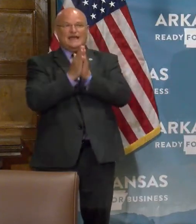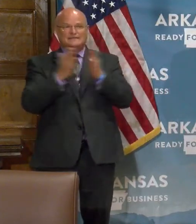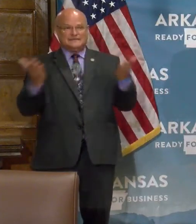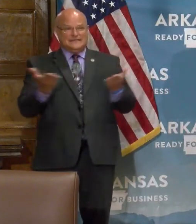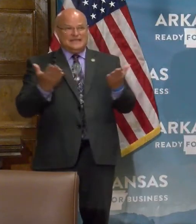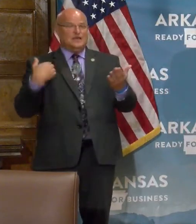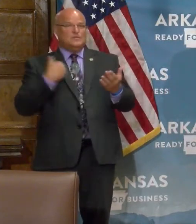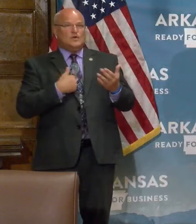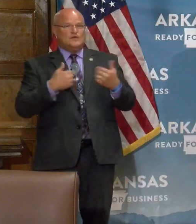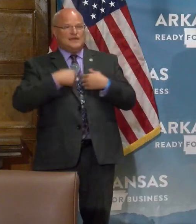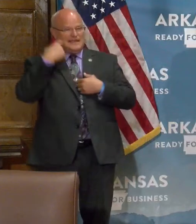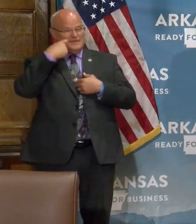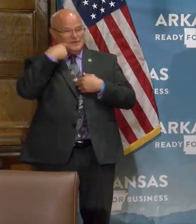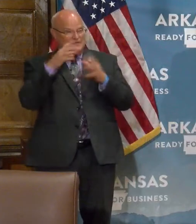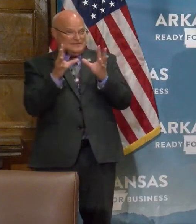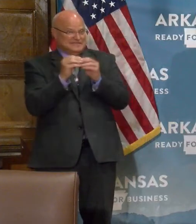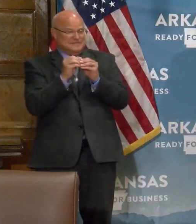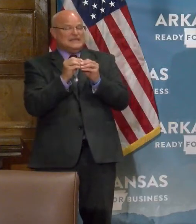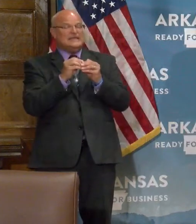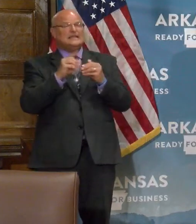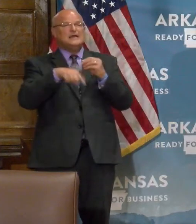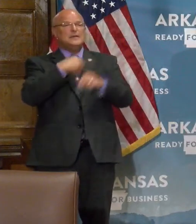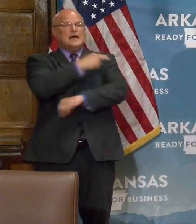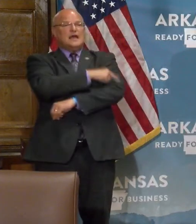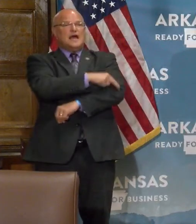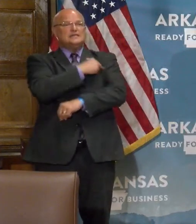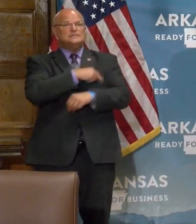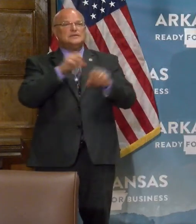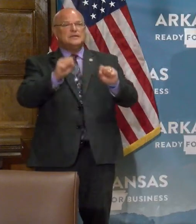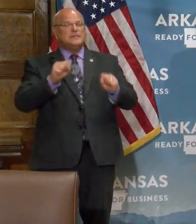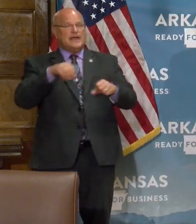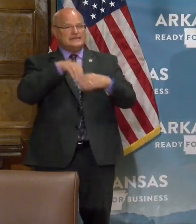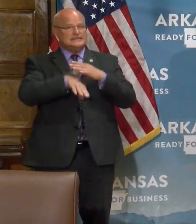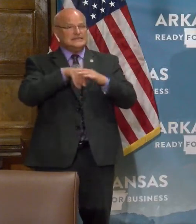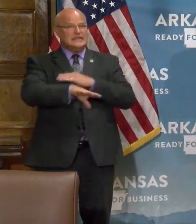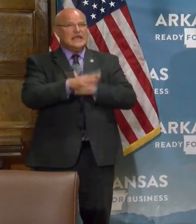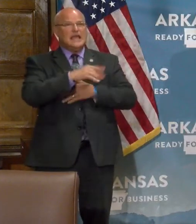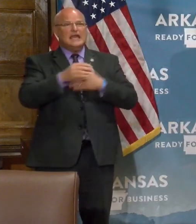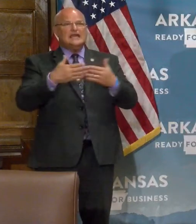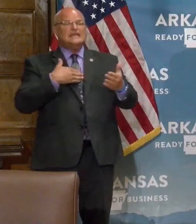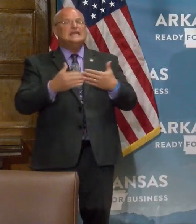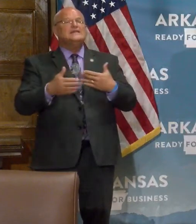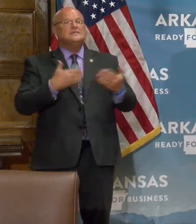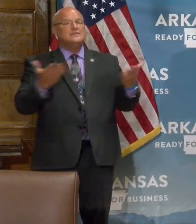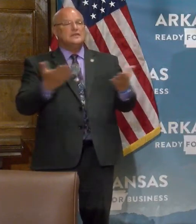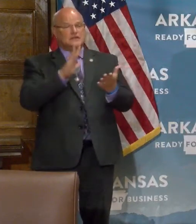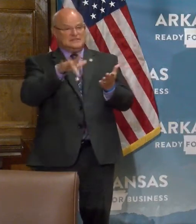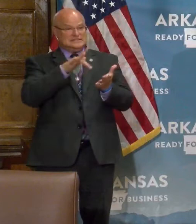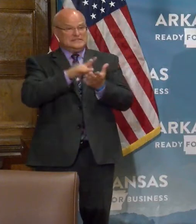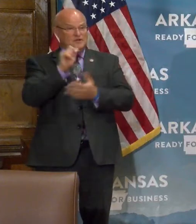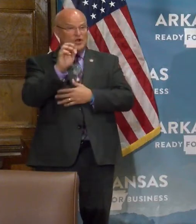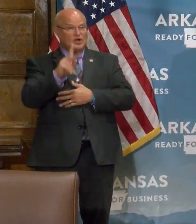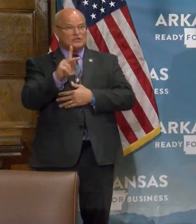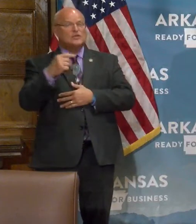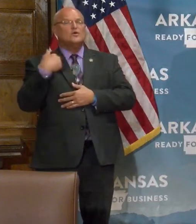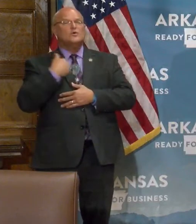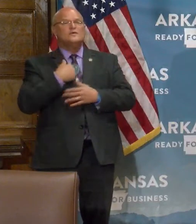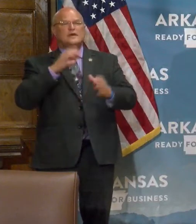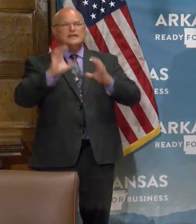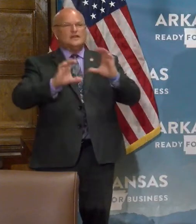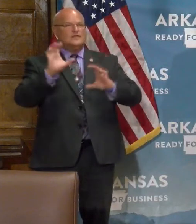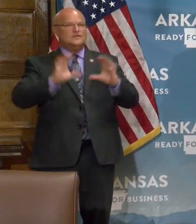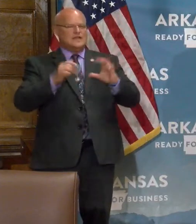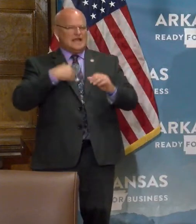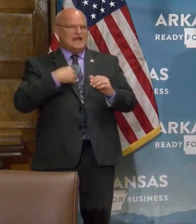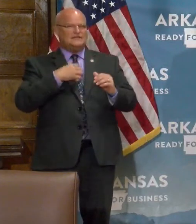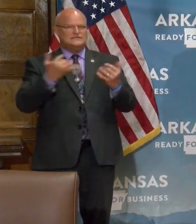be here. We've had a previous meeting on hospital capacity, and even though they're here in Central Arkansas, we've had